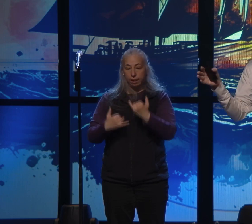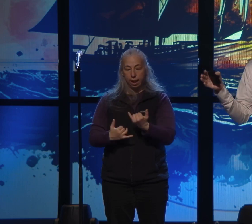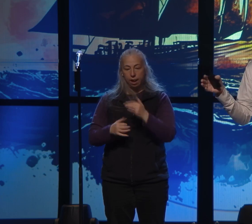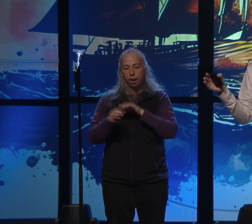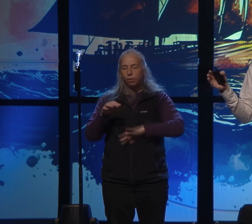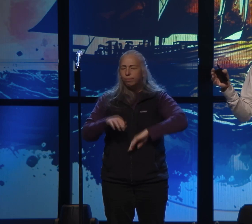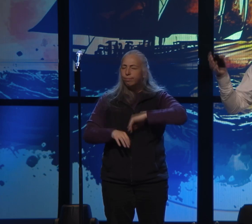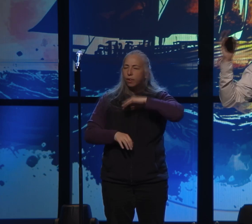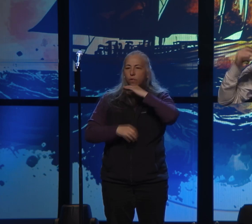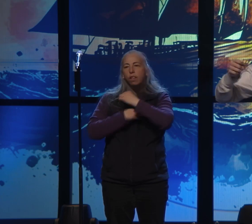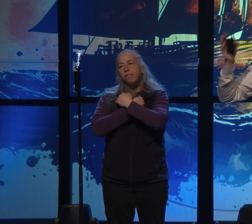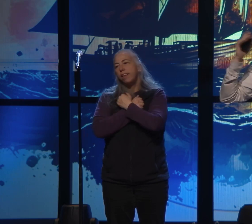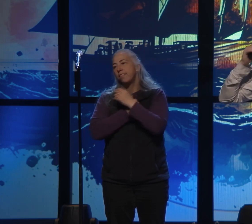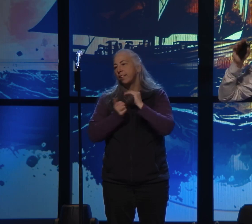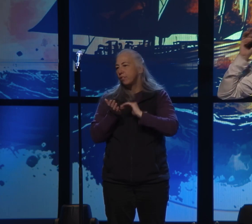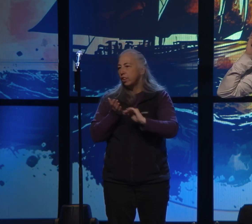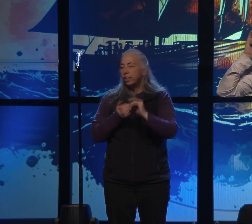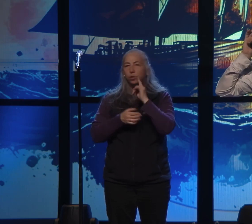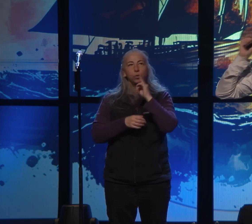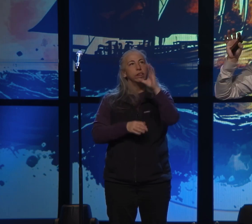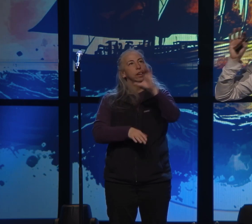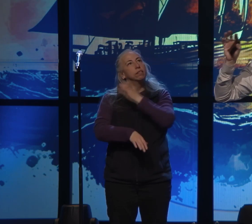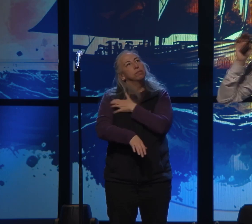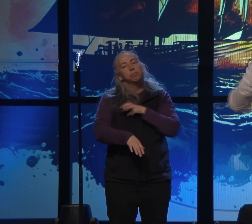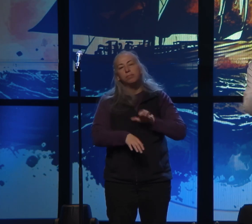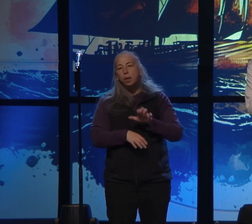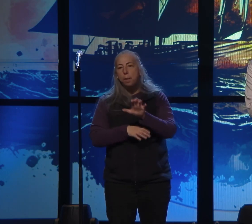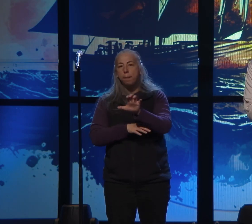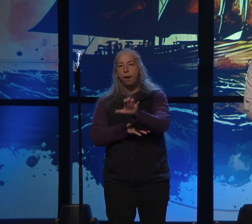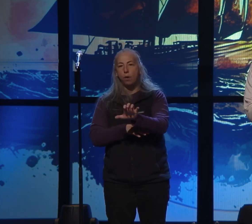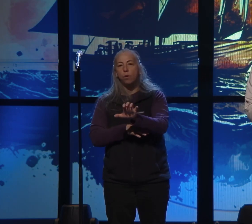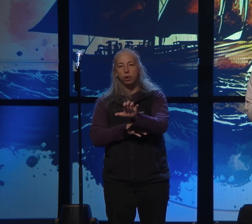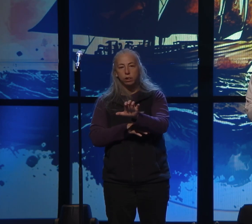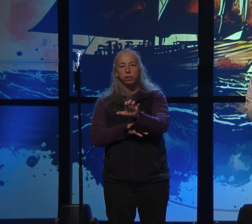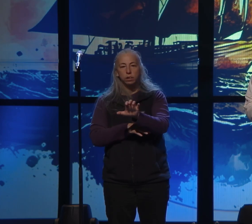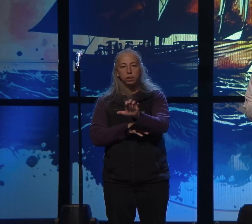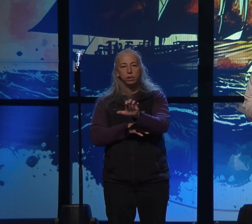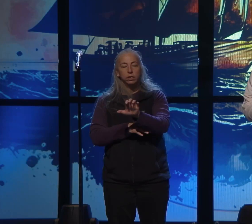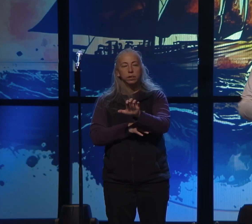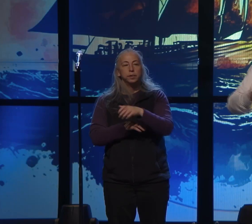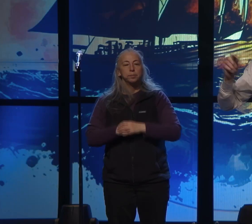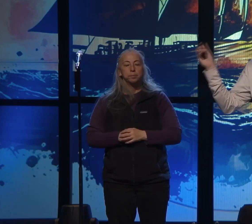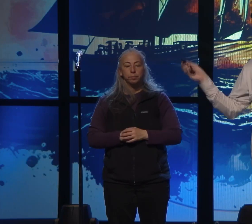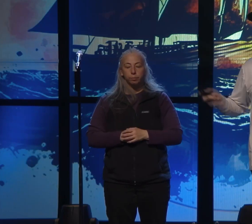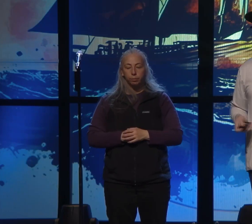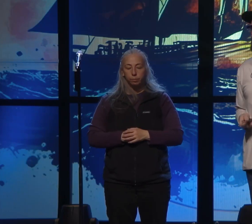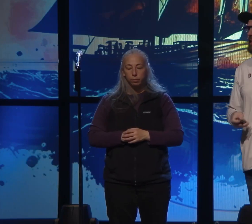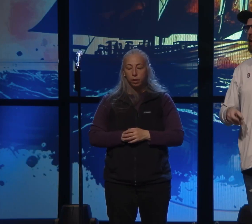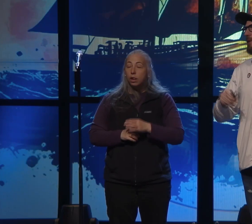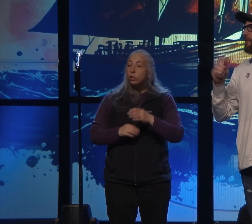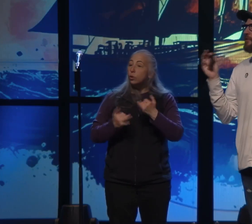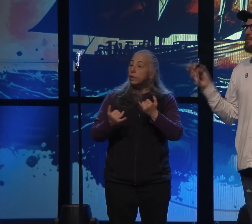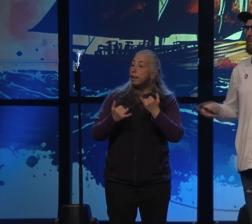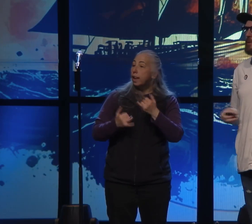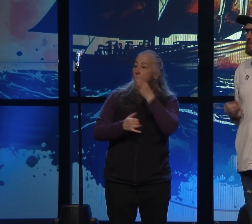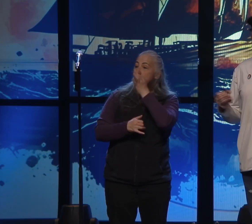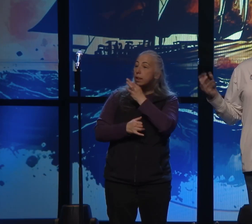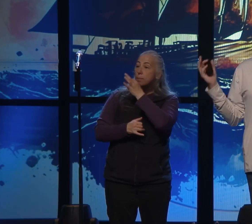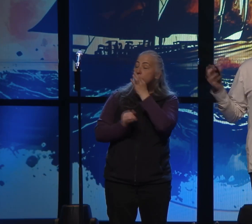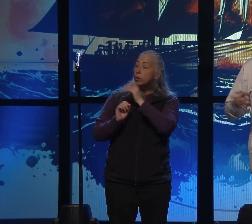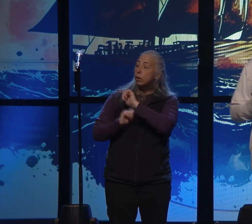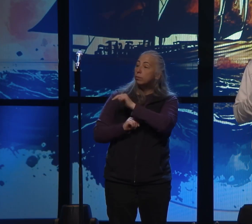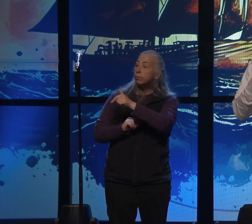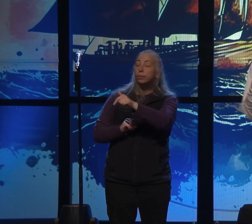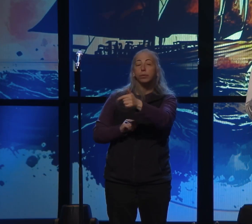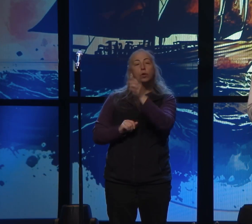care for the least of these, that we're empowered by that move of God in Jesus. So as we receive communion today, we have a few moments with